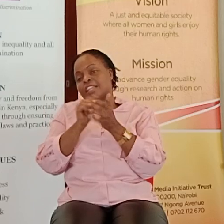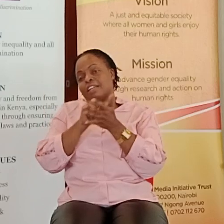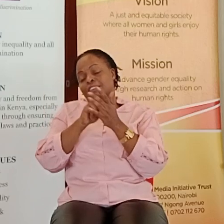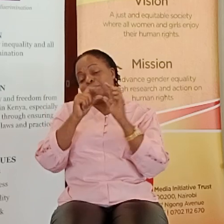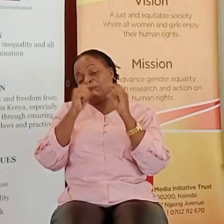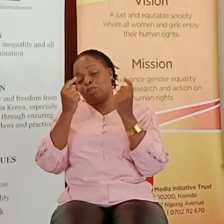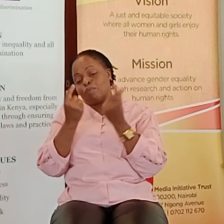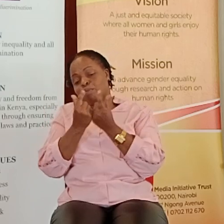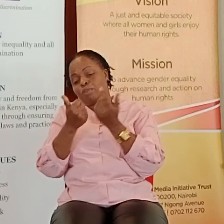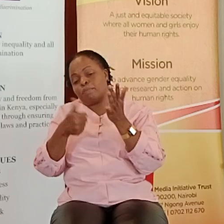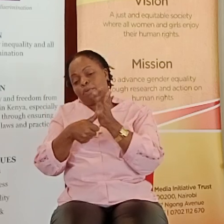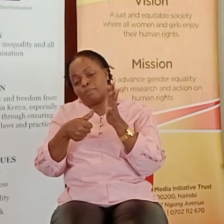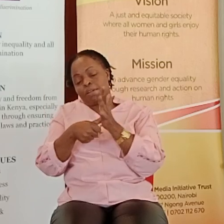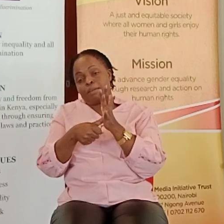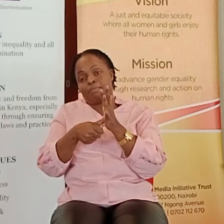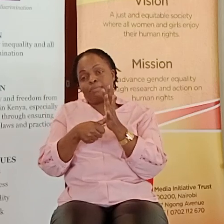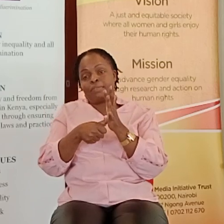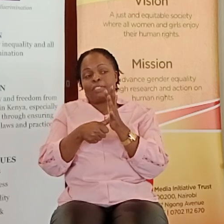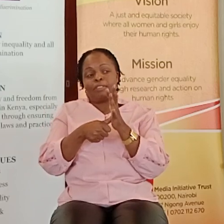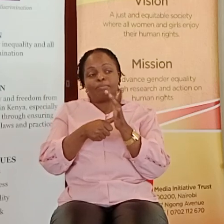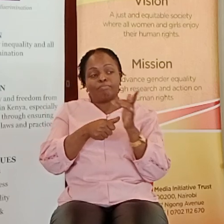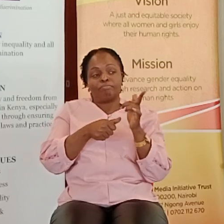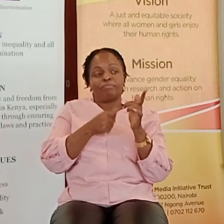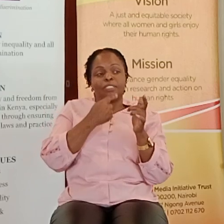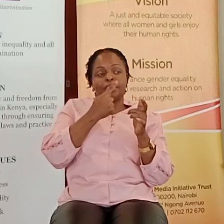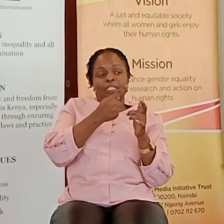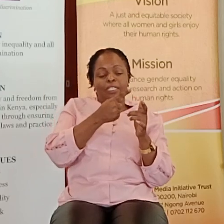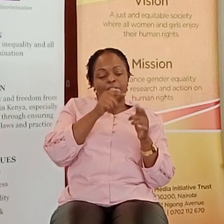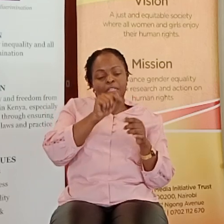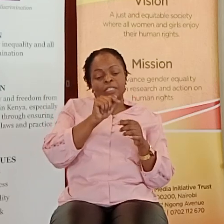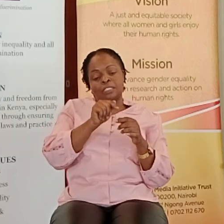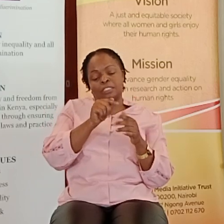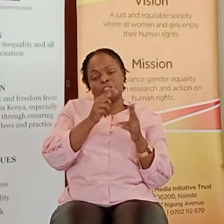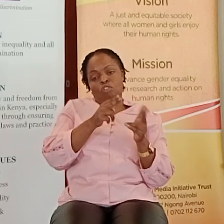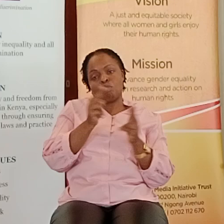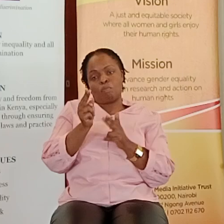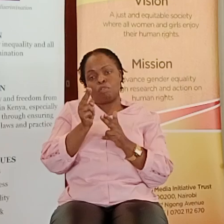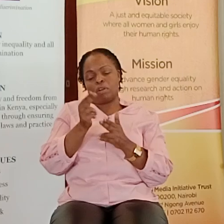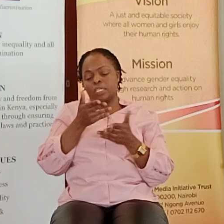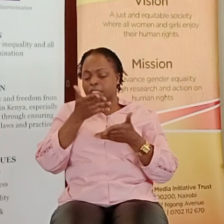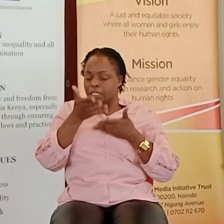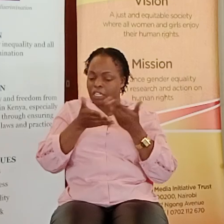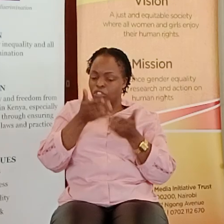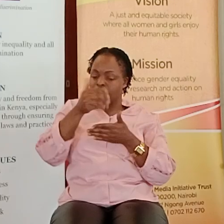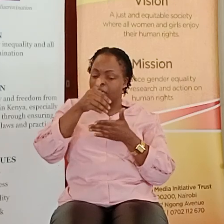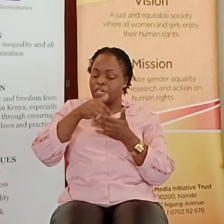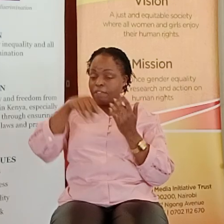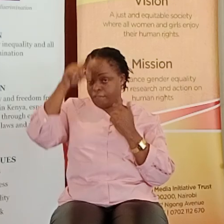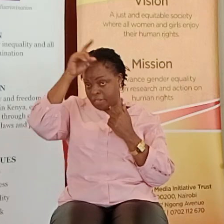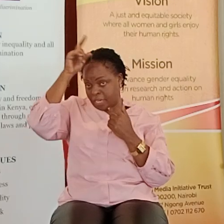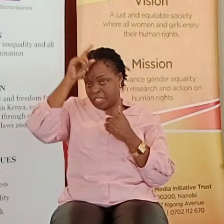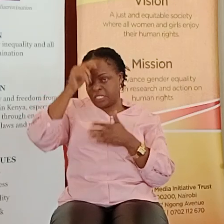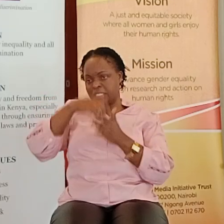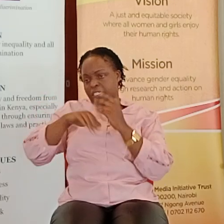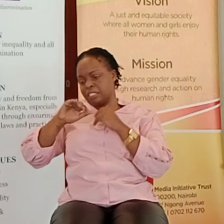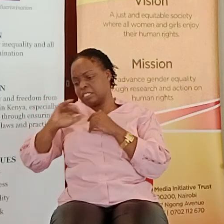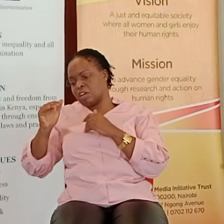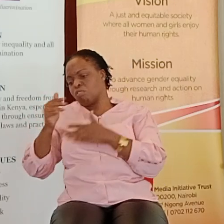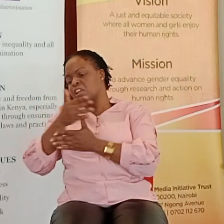it's a very common discussion in the villages, in the cities, and everywhere. And indeed,